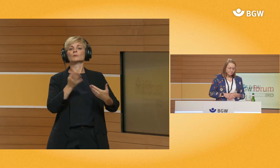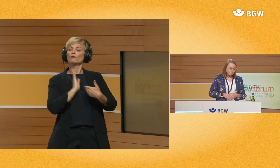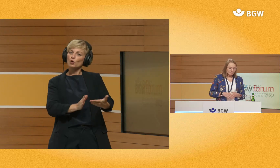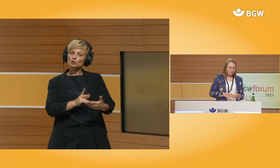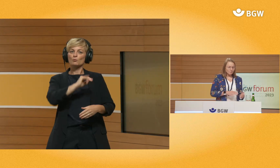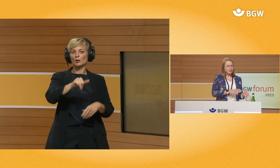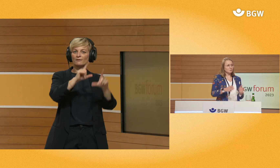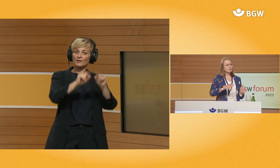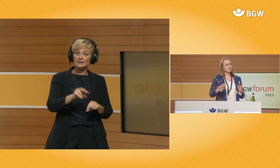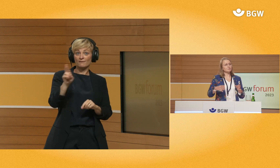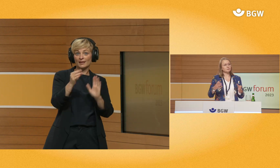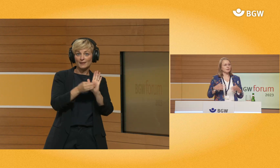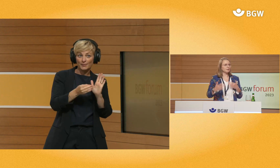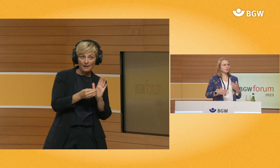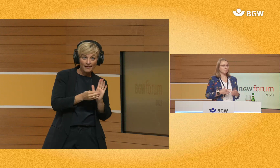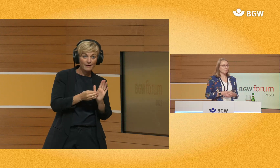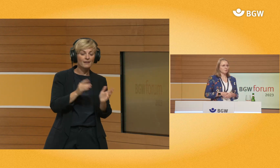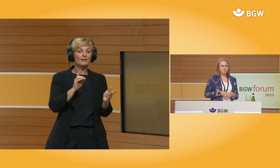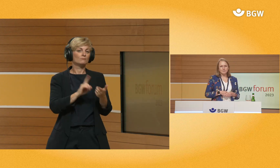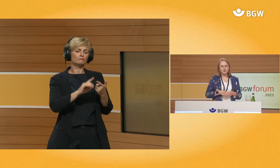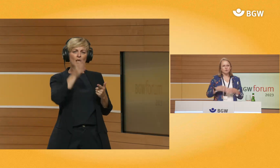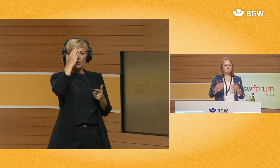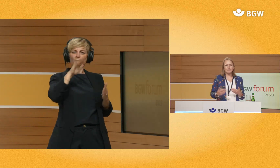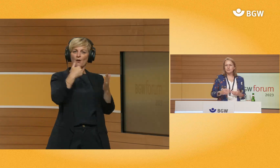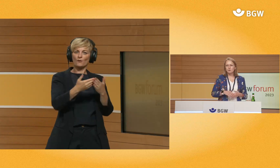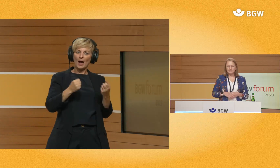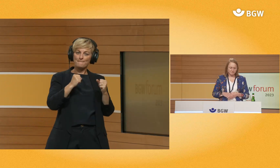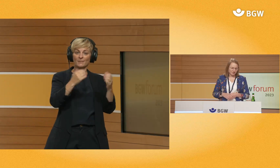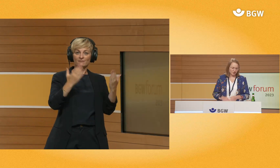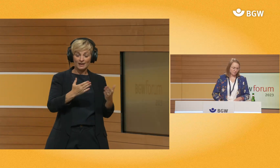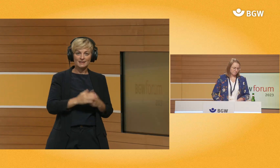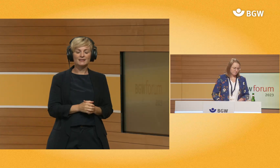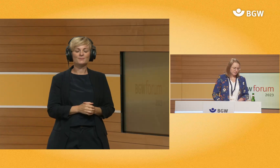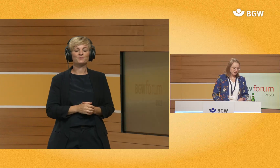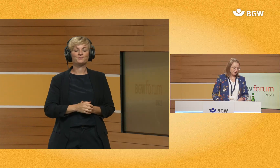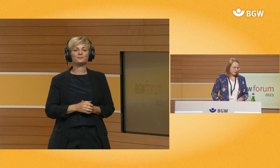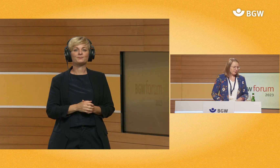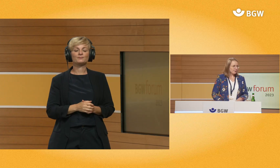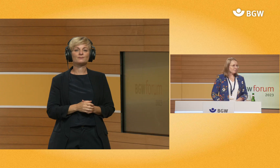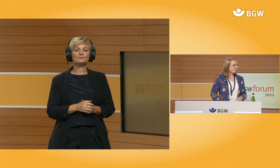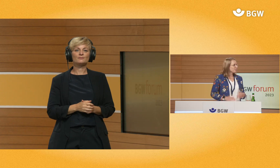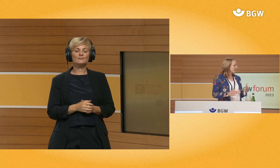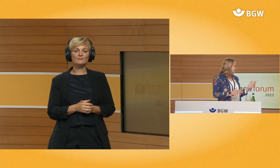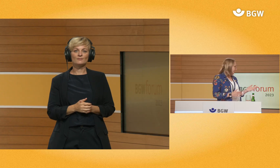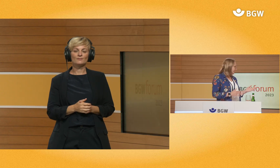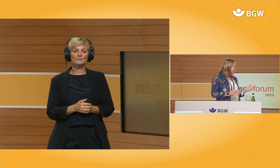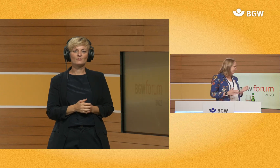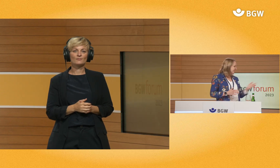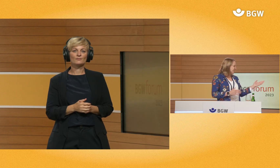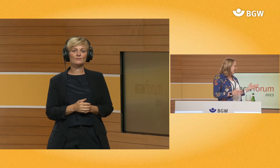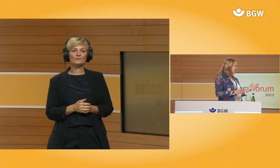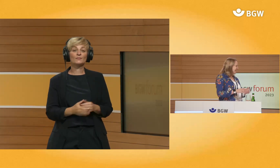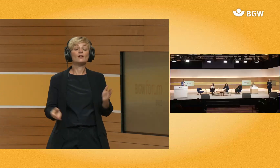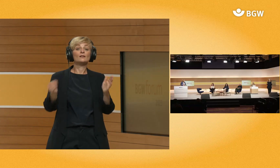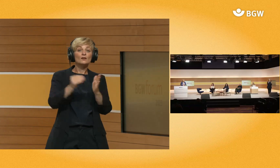activities? And I will also give you a little bit of background information on the magnet concept in general. Then we will have a general discussion